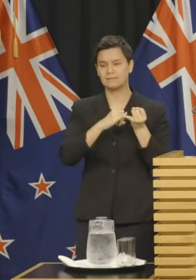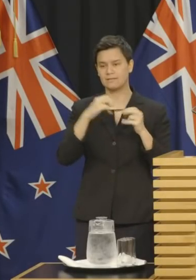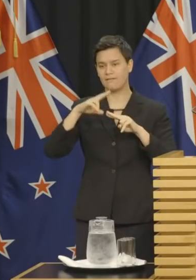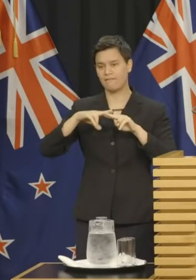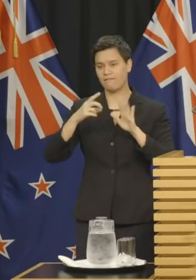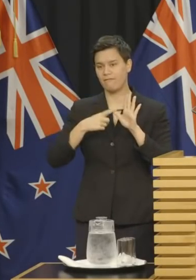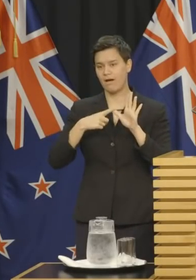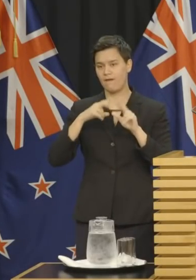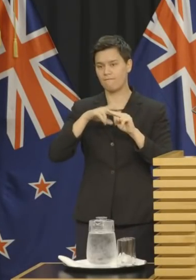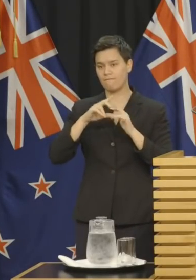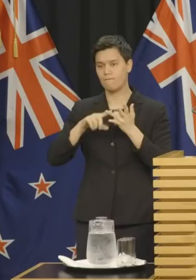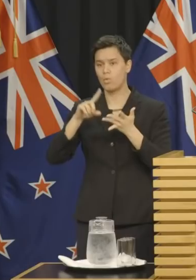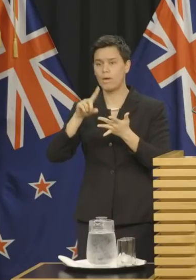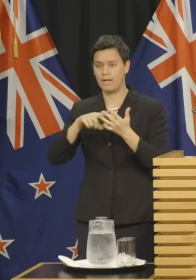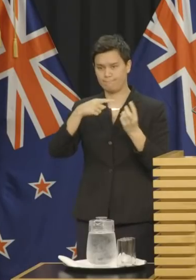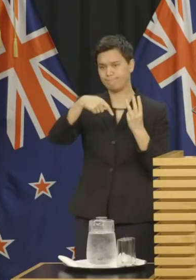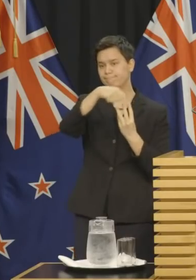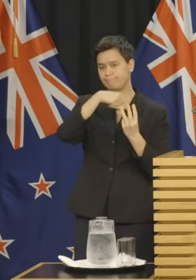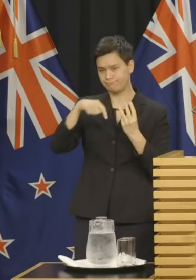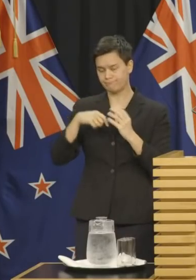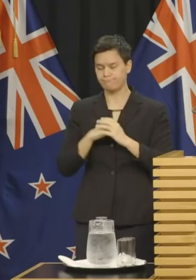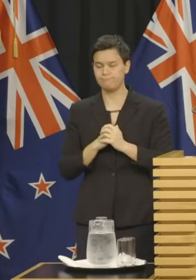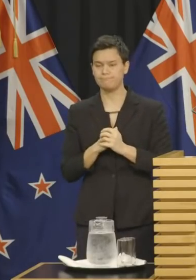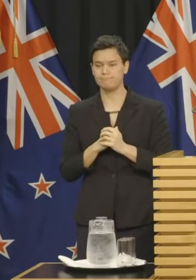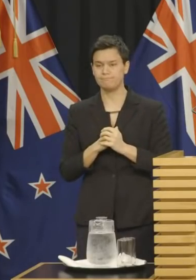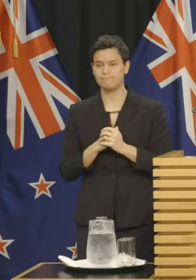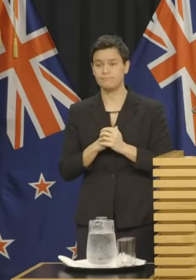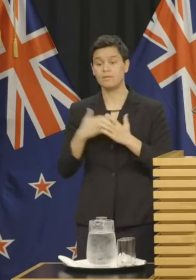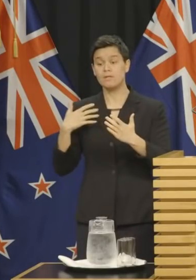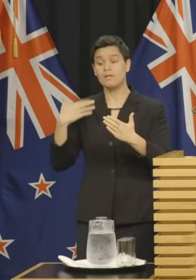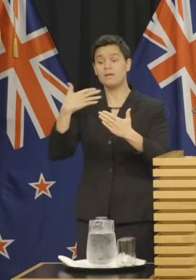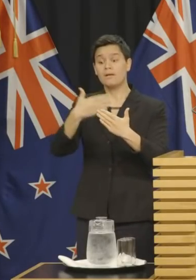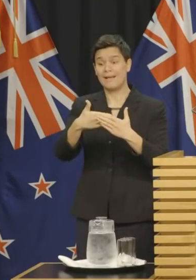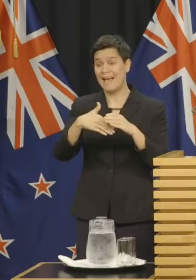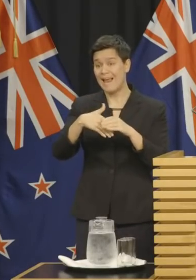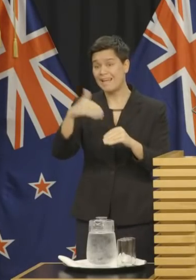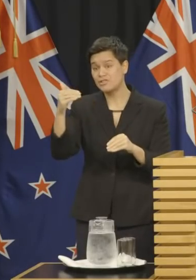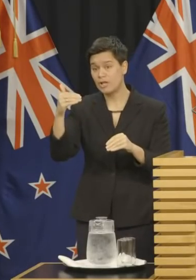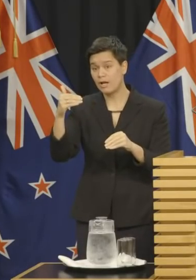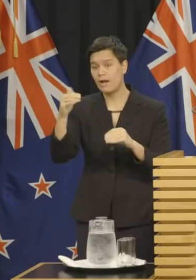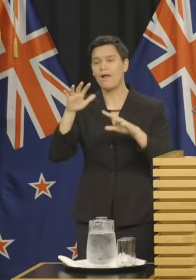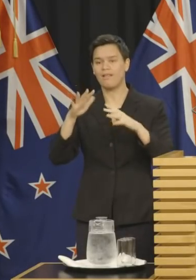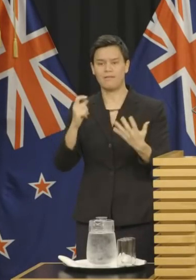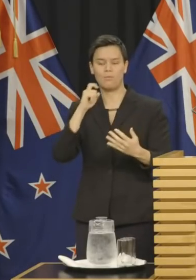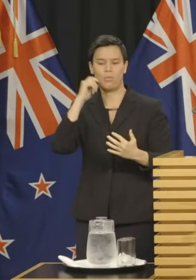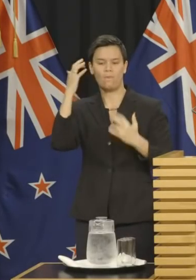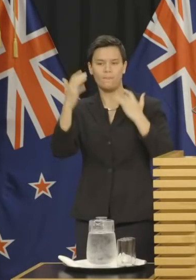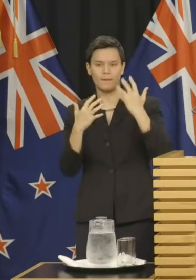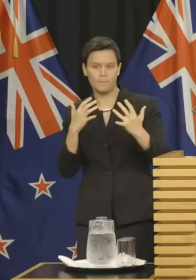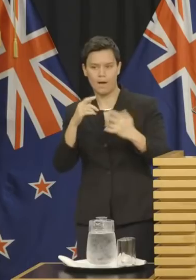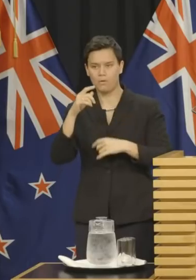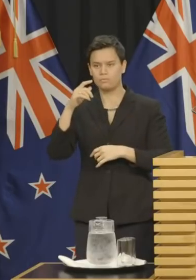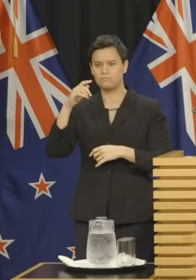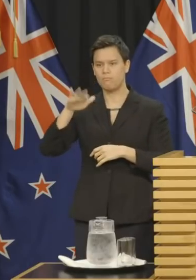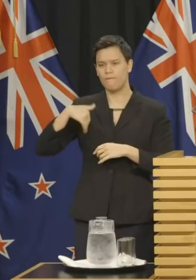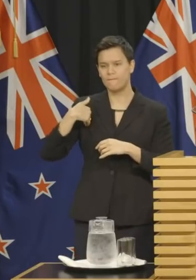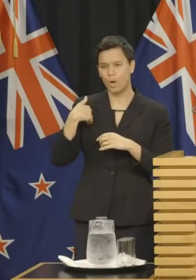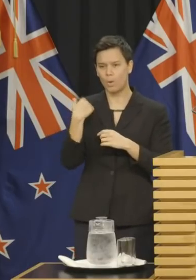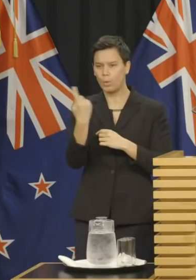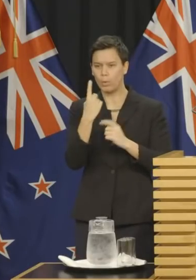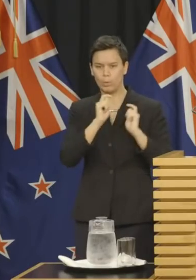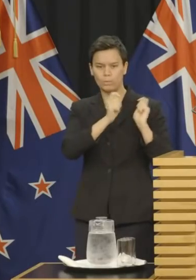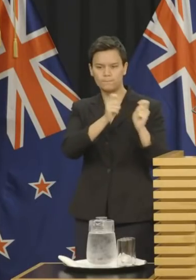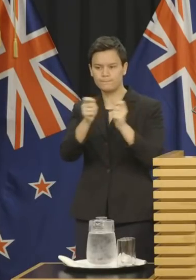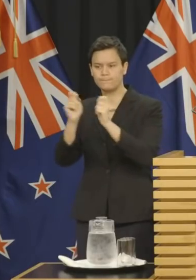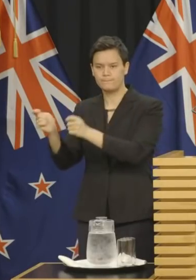to the election, at which point, of course, all portfolios are reconsidered. My final comment